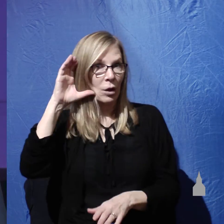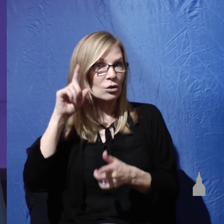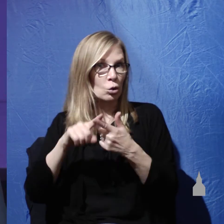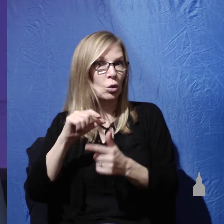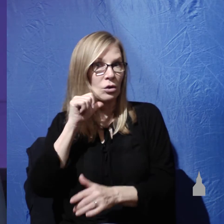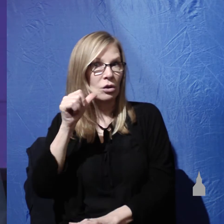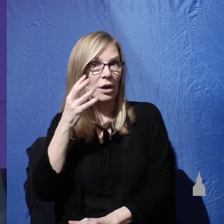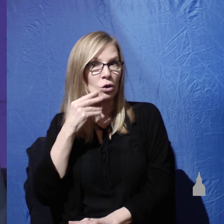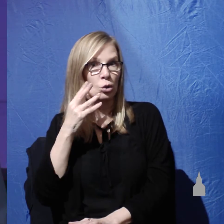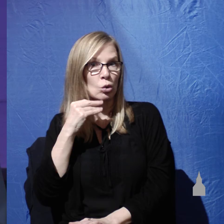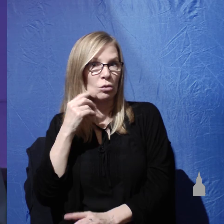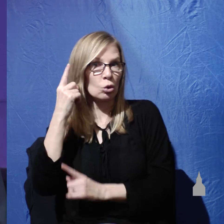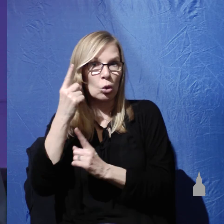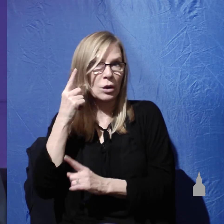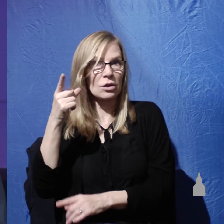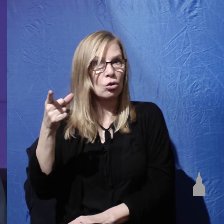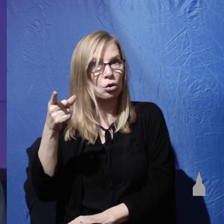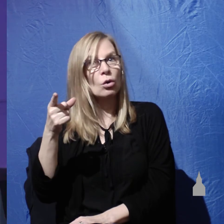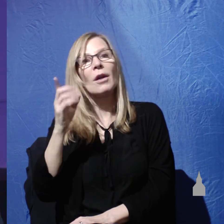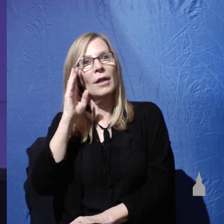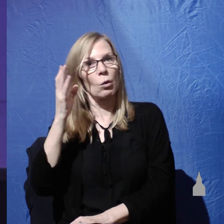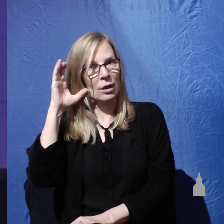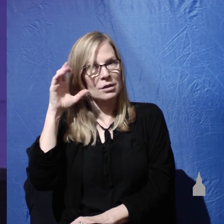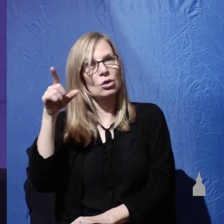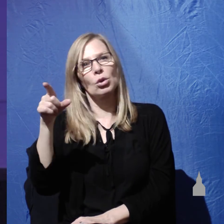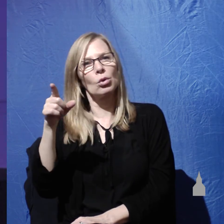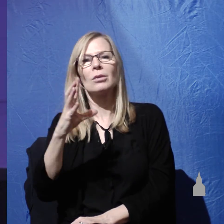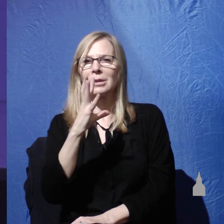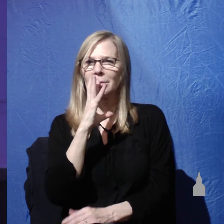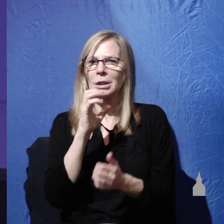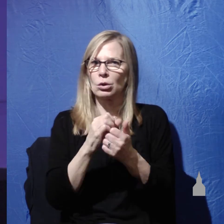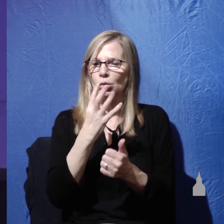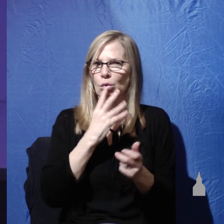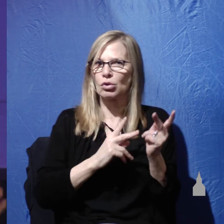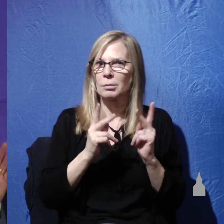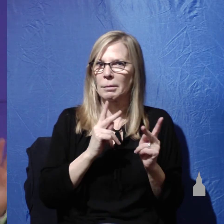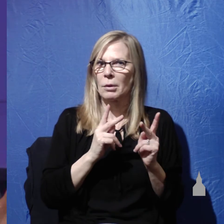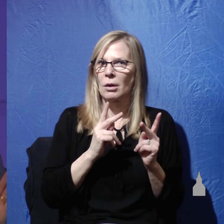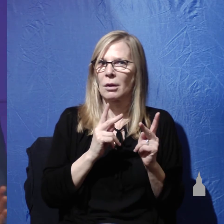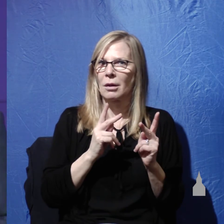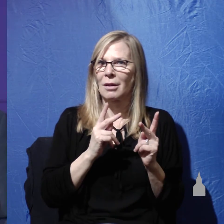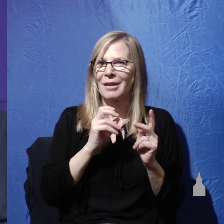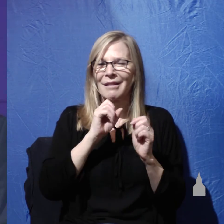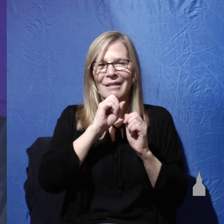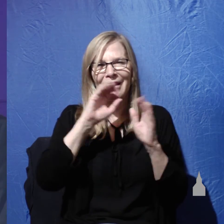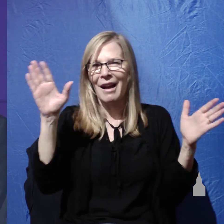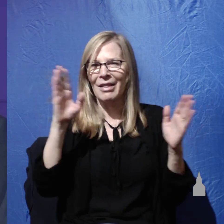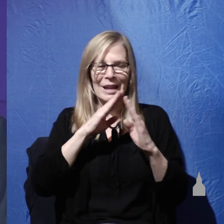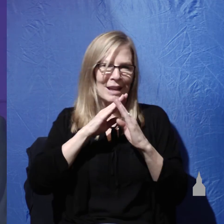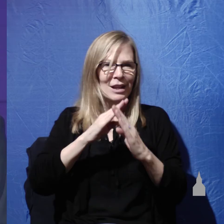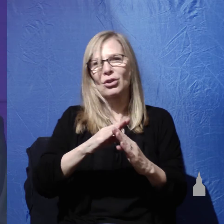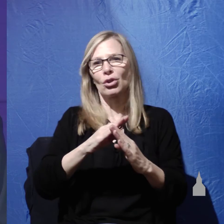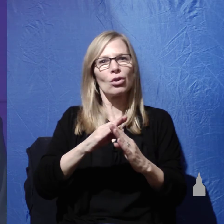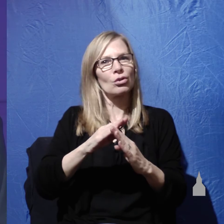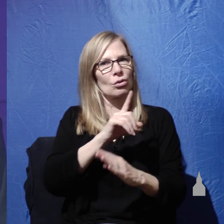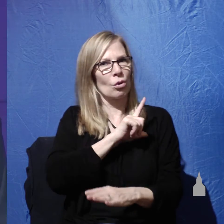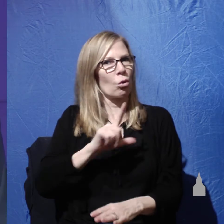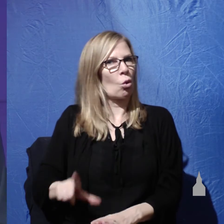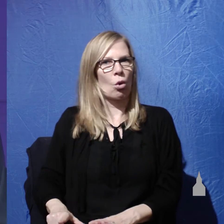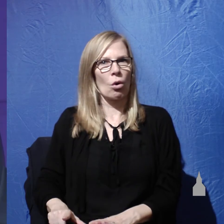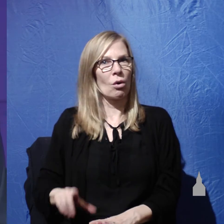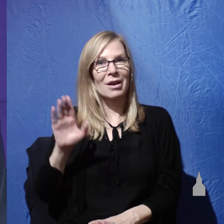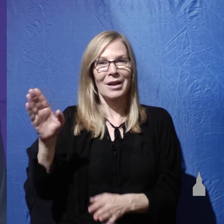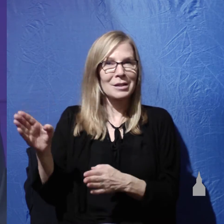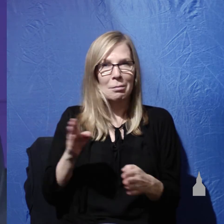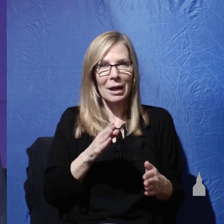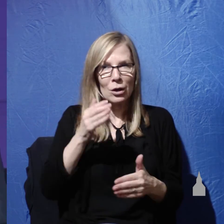you. They don't consider you a traitor. They'll listen to you. So speak to them. Listen, nothing hinders the Lord. His plan